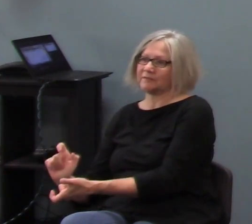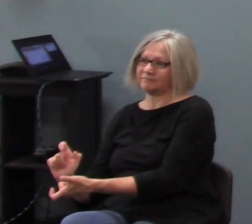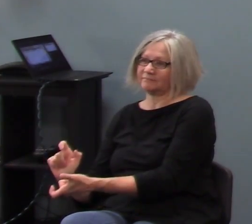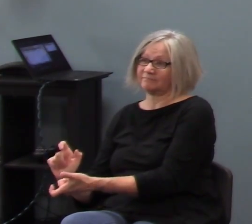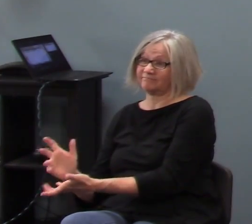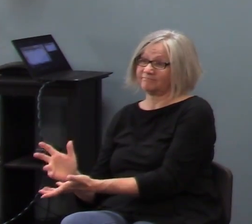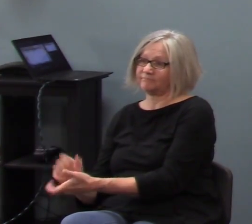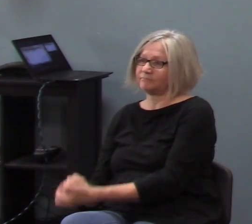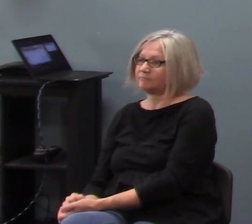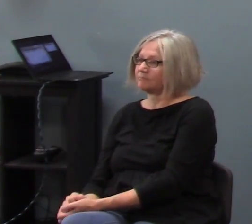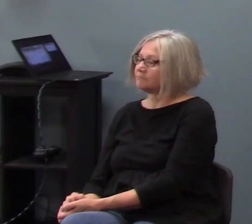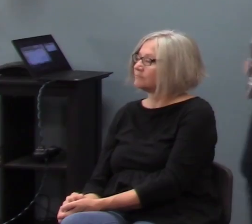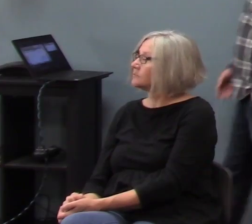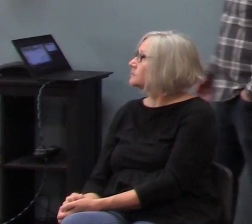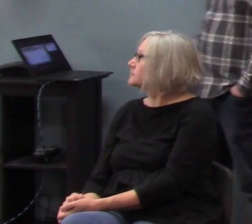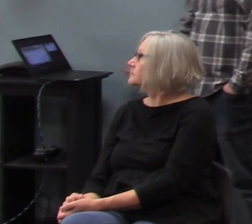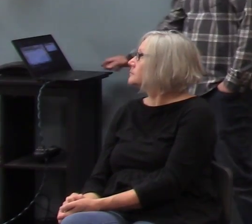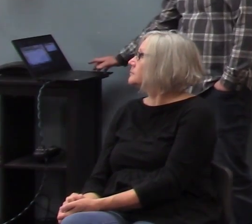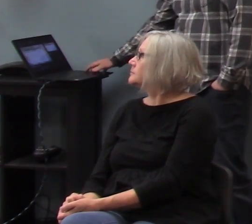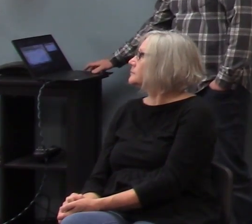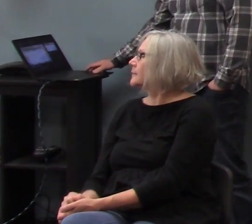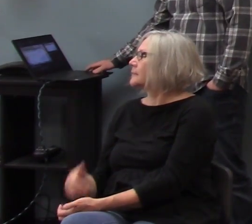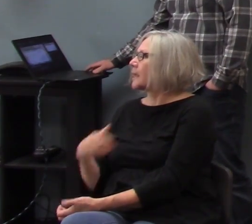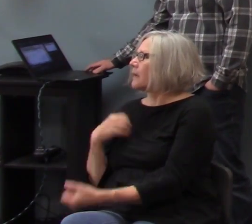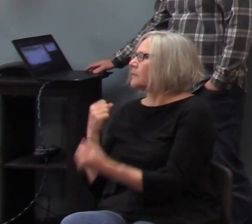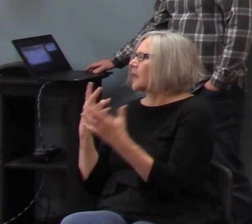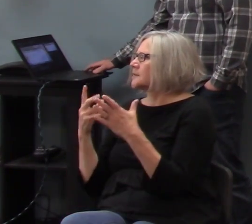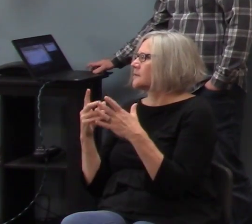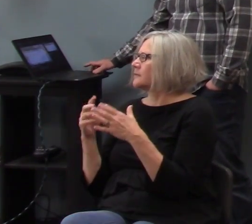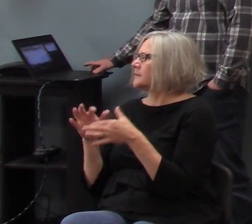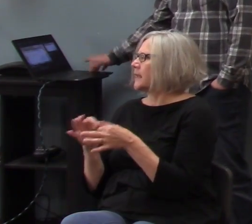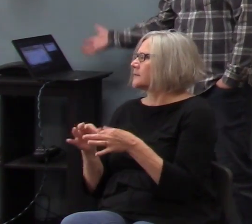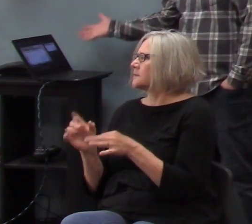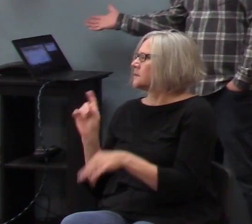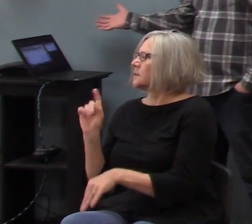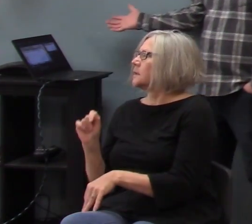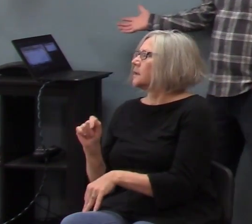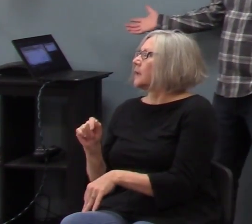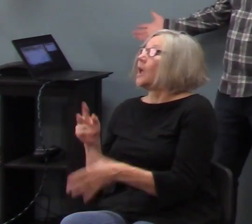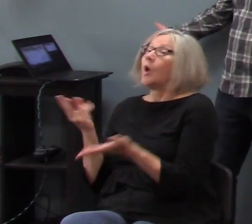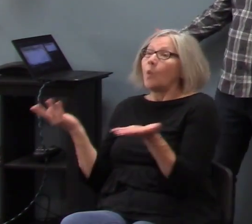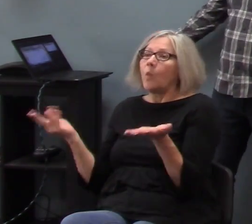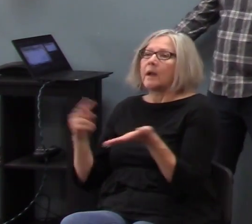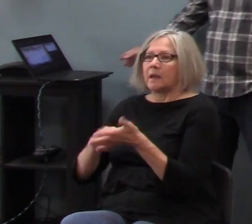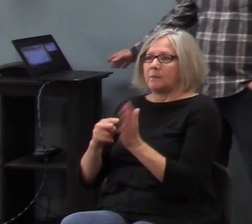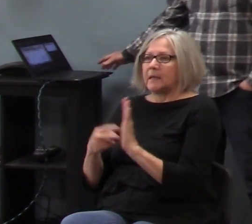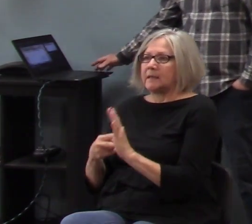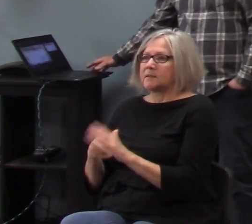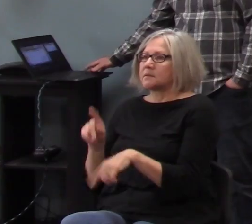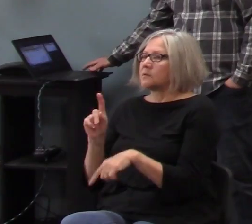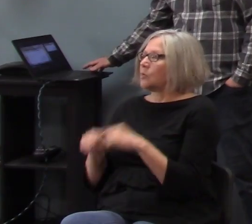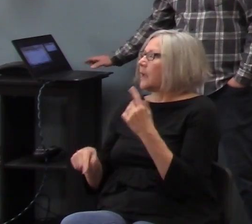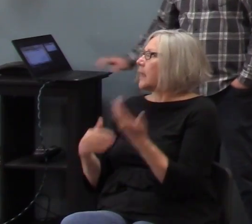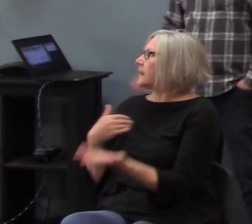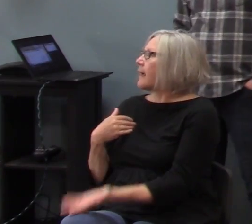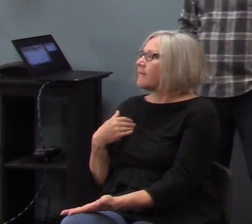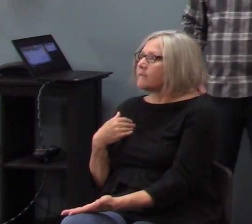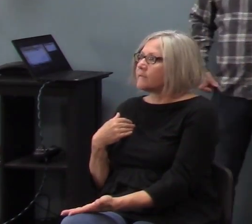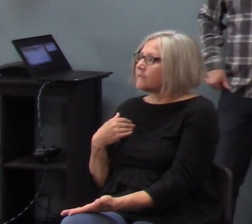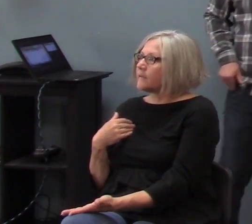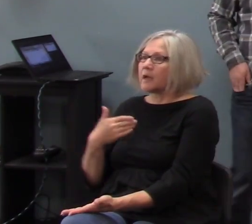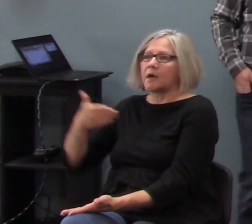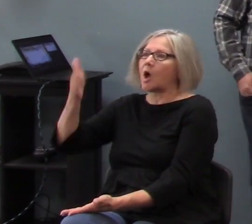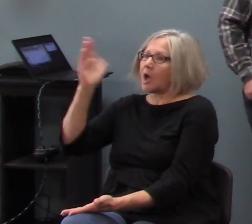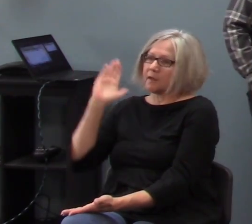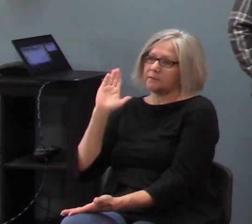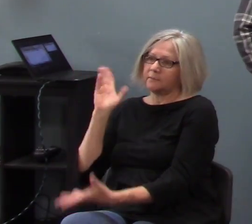Okay? I think I've got a bunch of text under here, but okay. What that means is that you can't have God